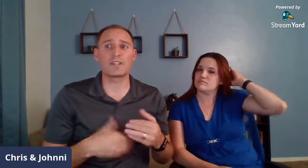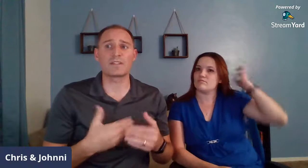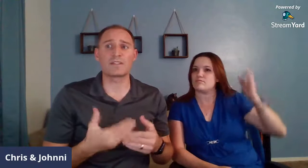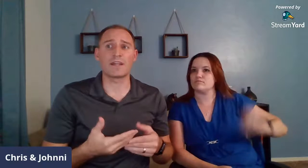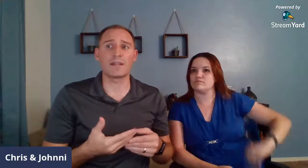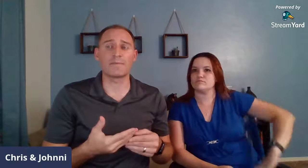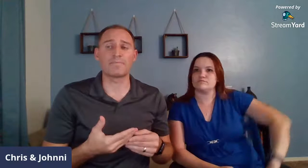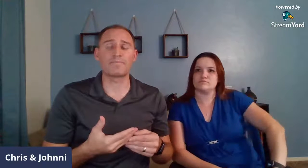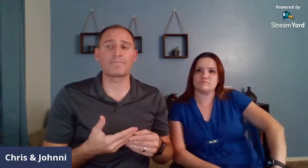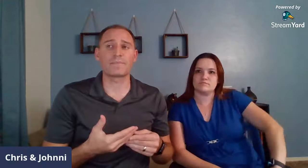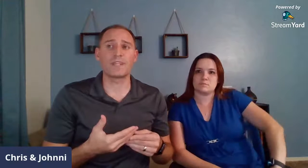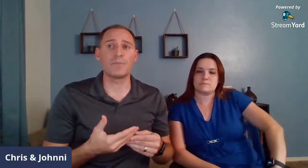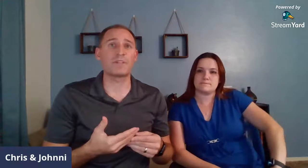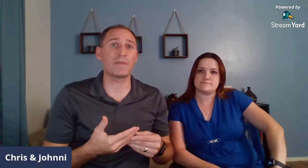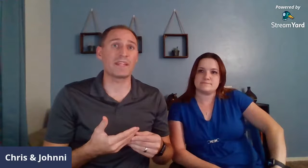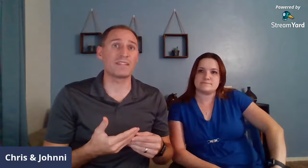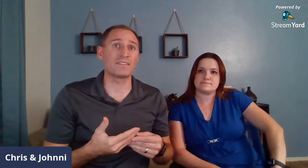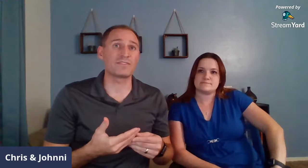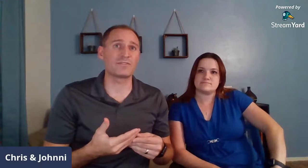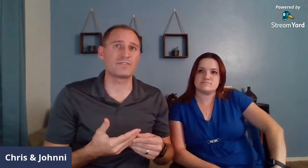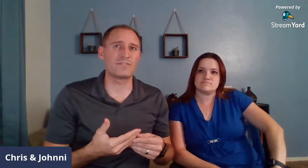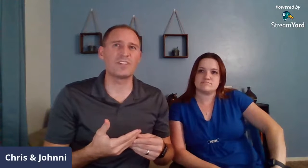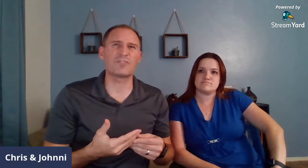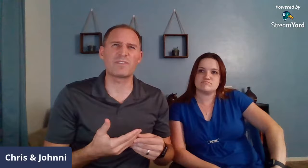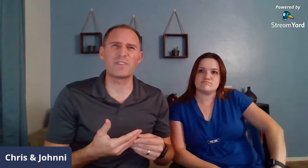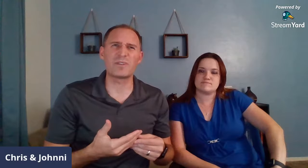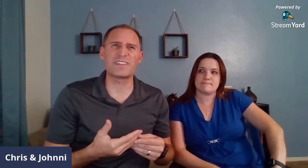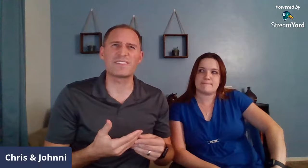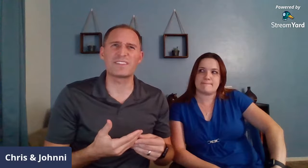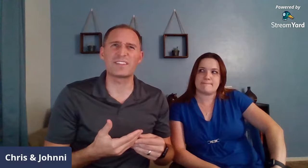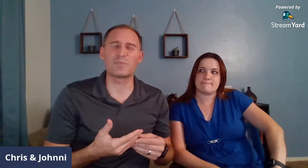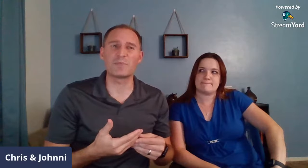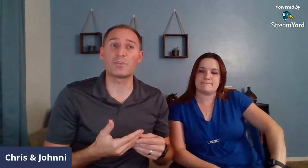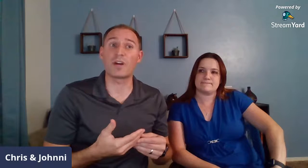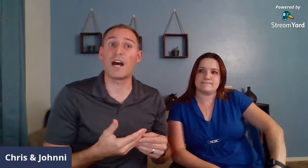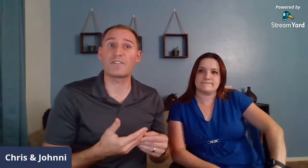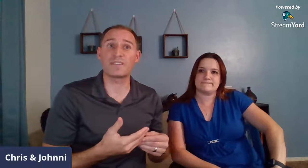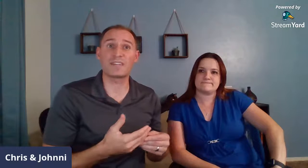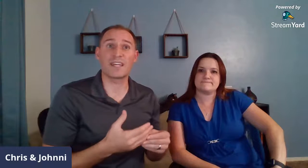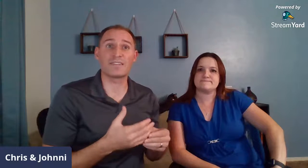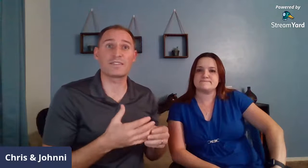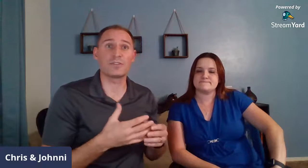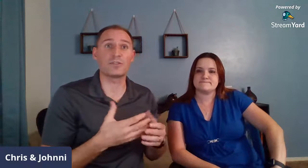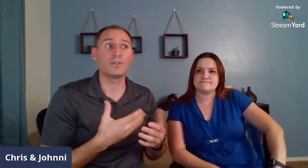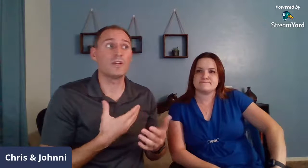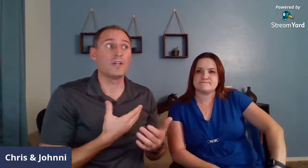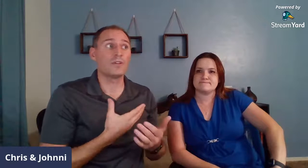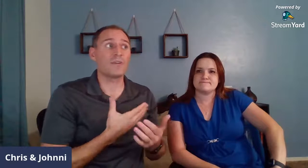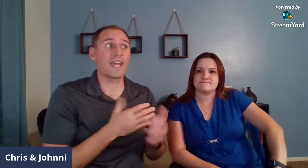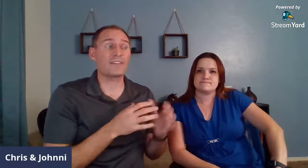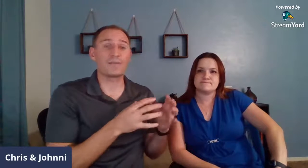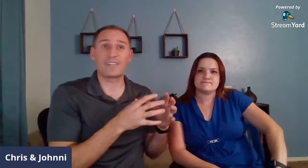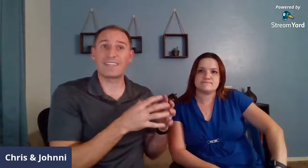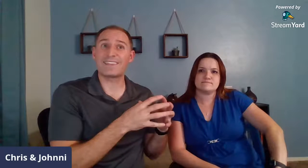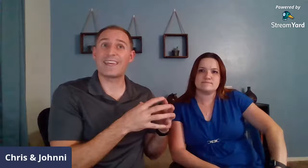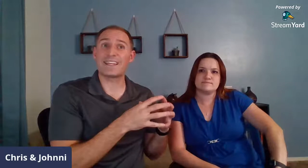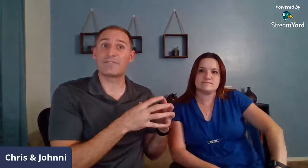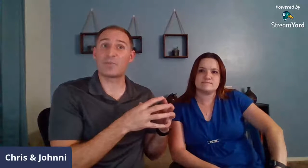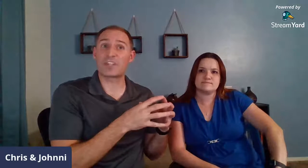can implement is, reviewing things a little bit more often. And so we have to get that information